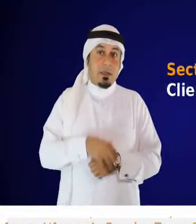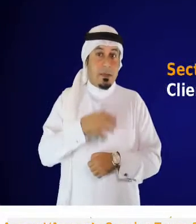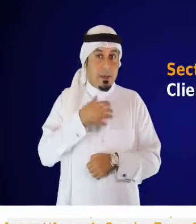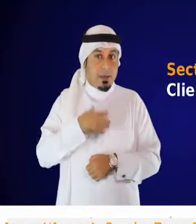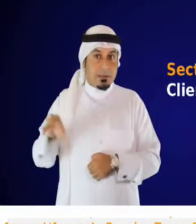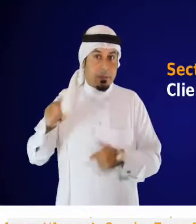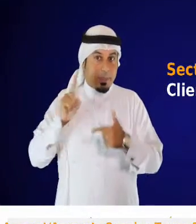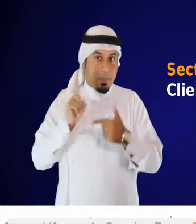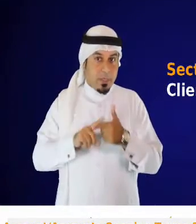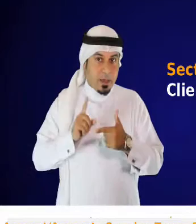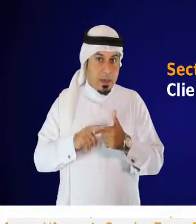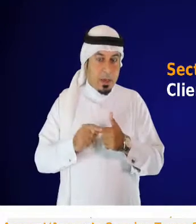Section 2. ATM card.